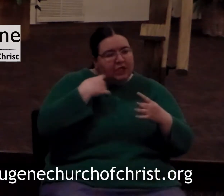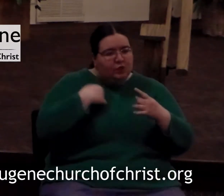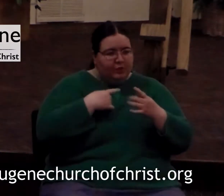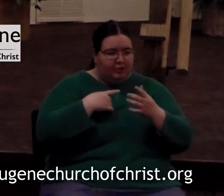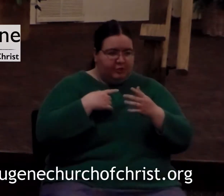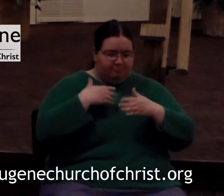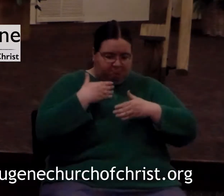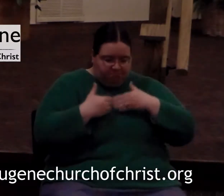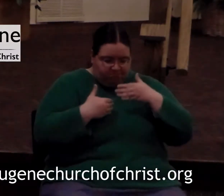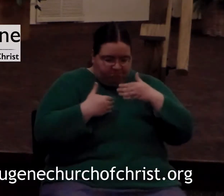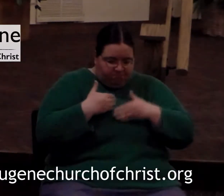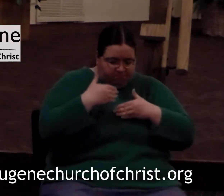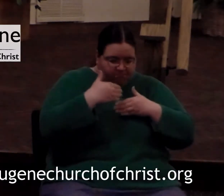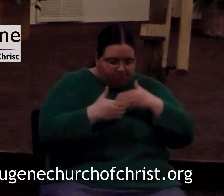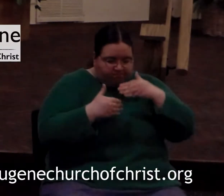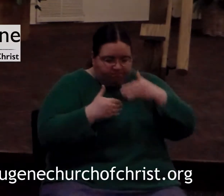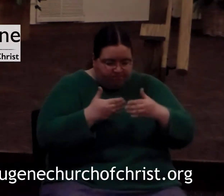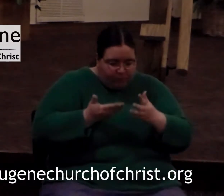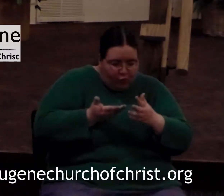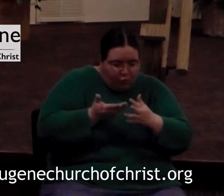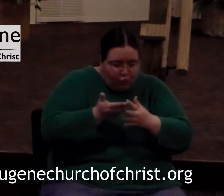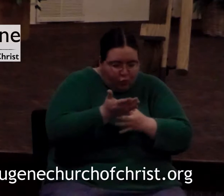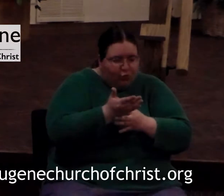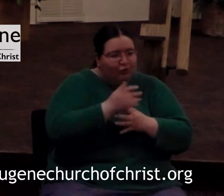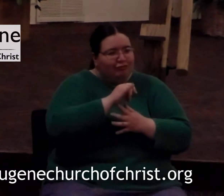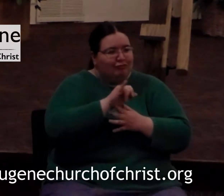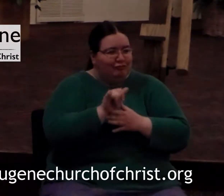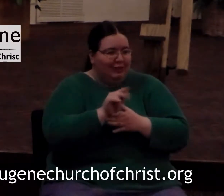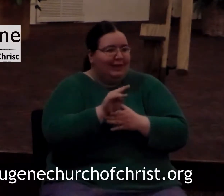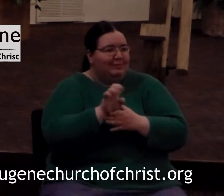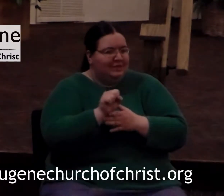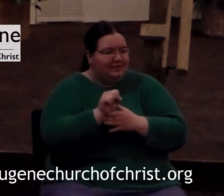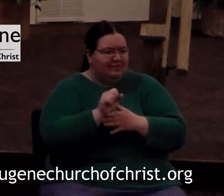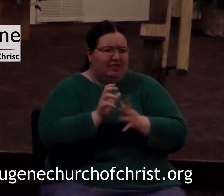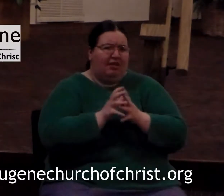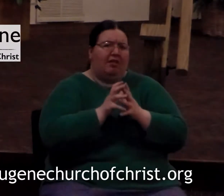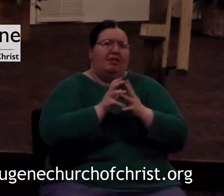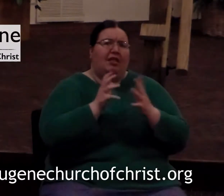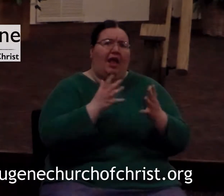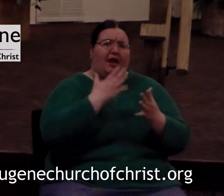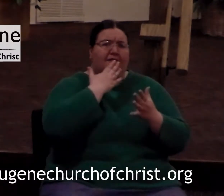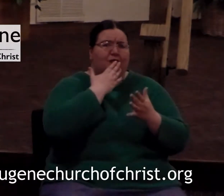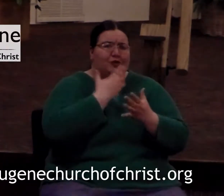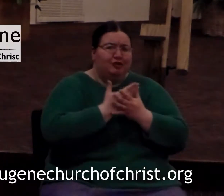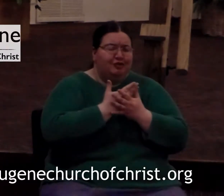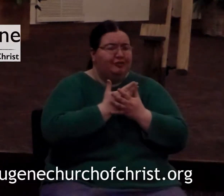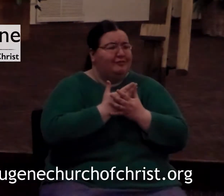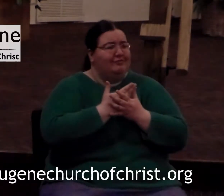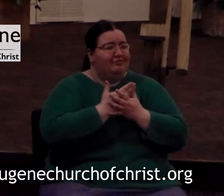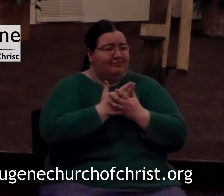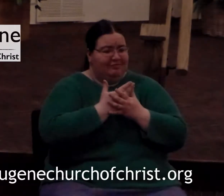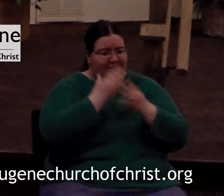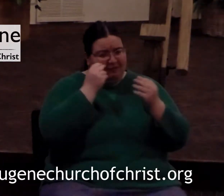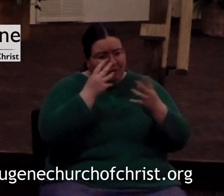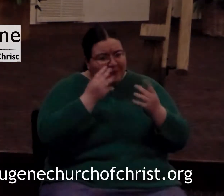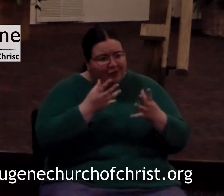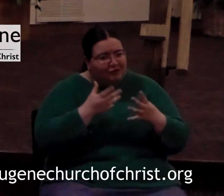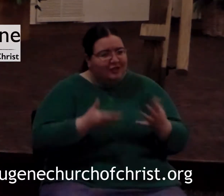James. And there is a lot of good stuff in here. You might pick a different pace some Sundays than others, but there's a lot of